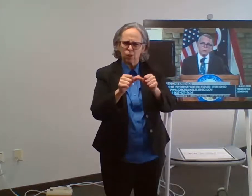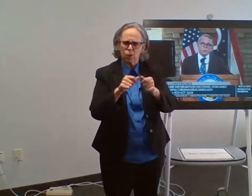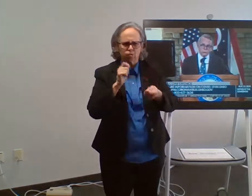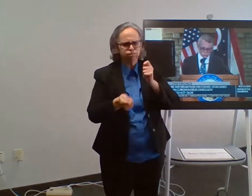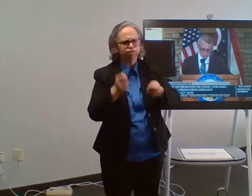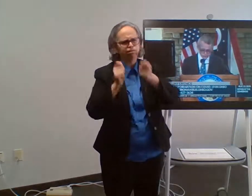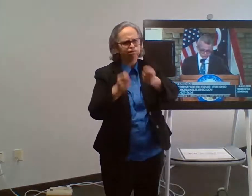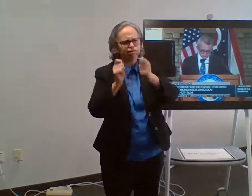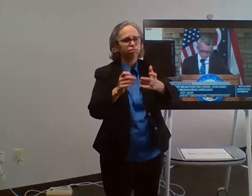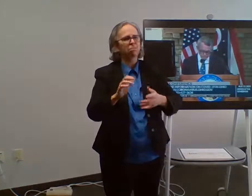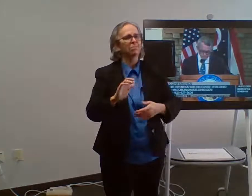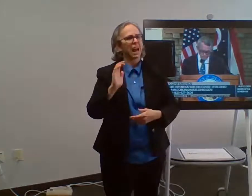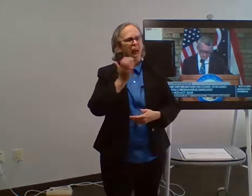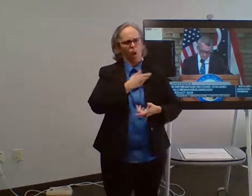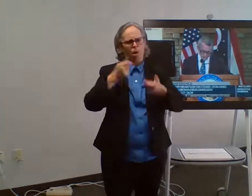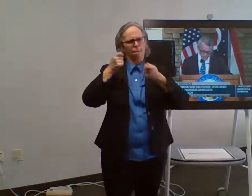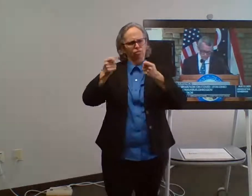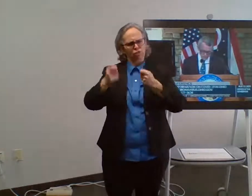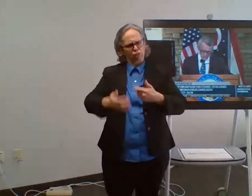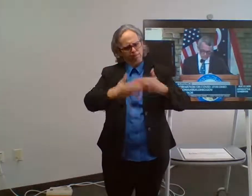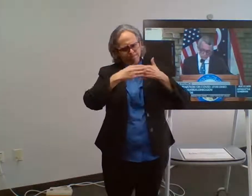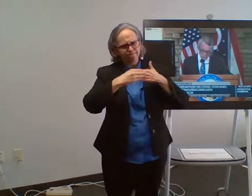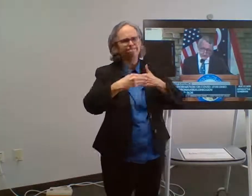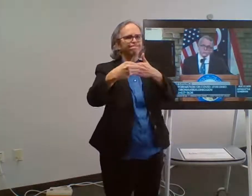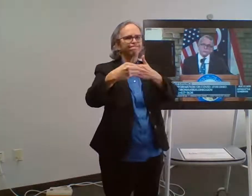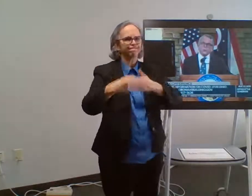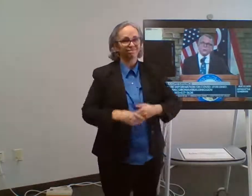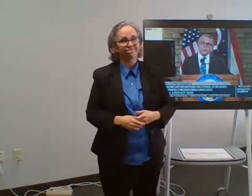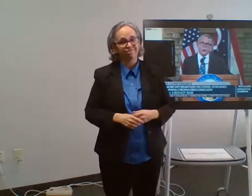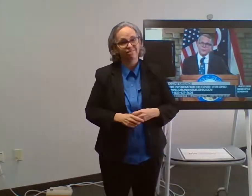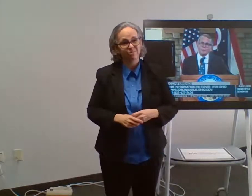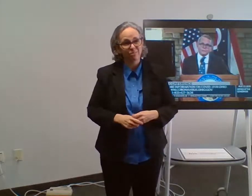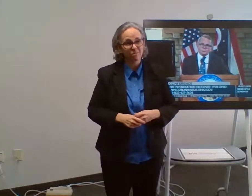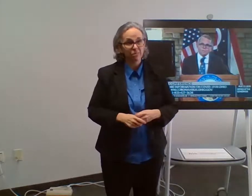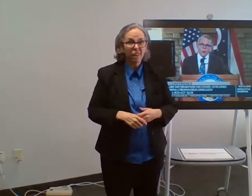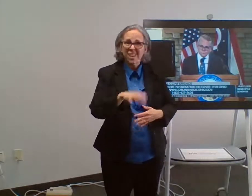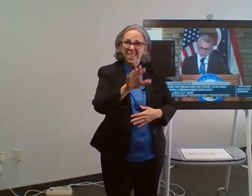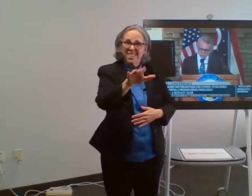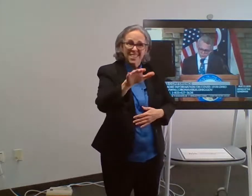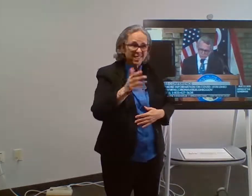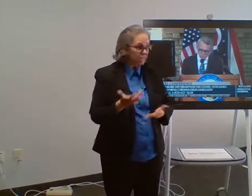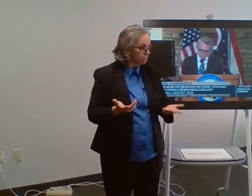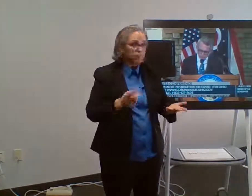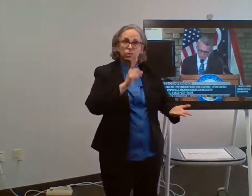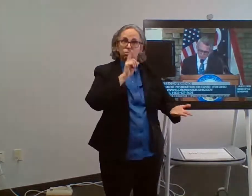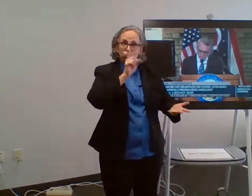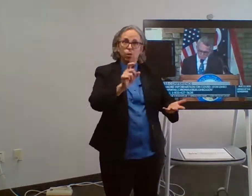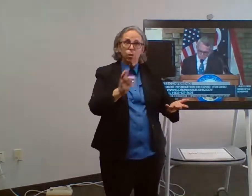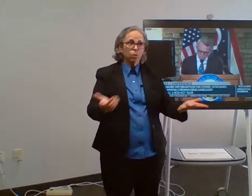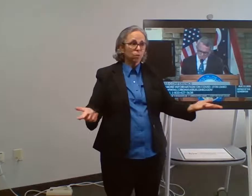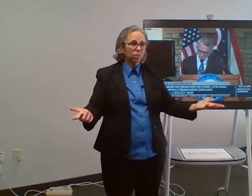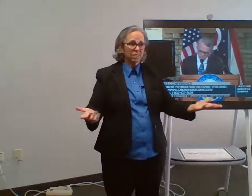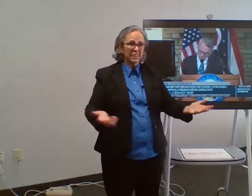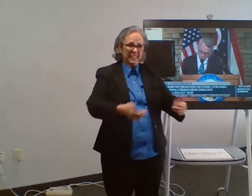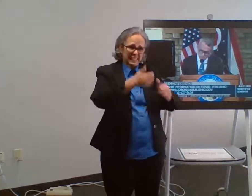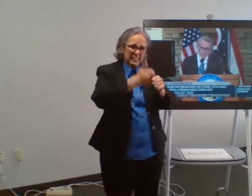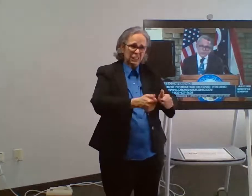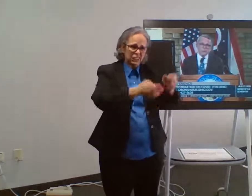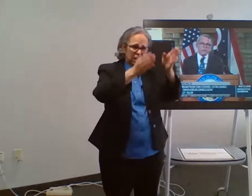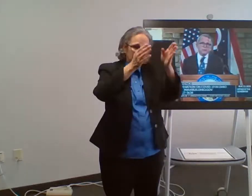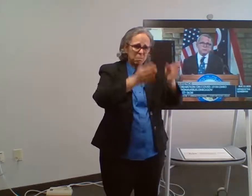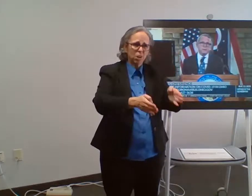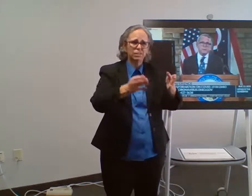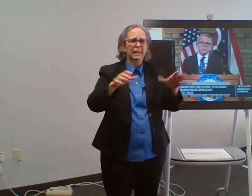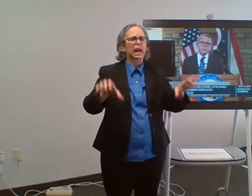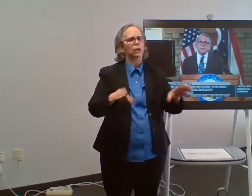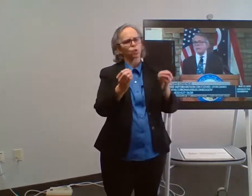our administration. Because it really is true. All of us can do more. And